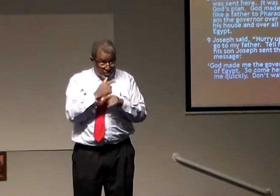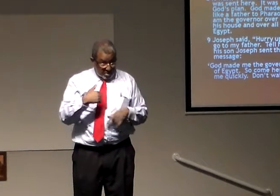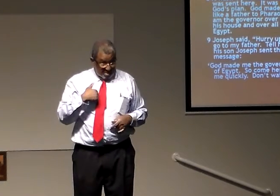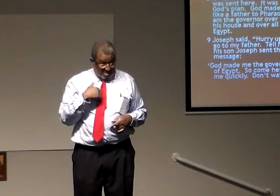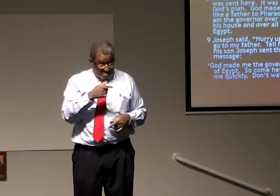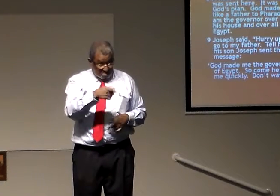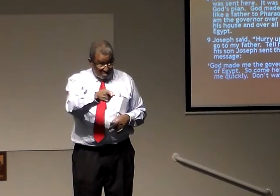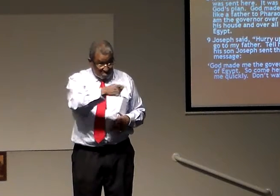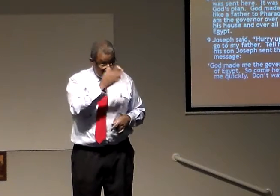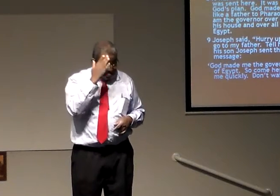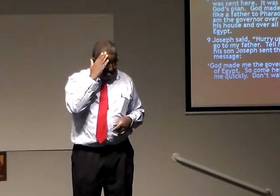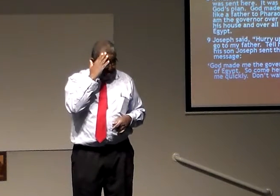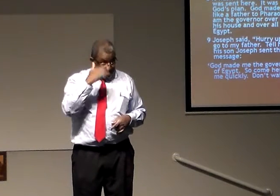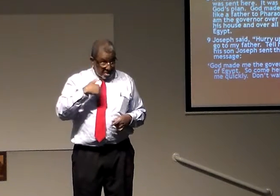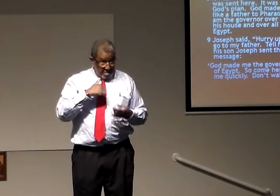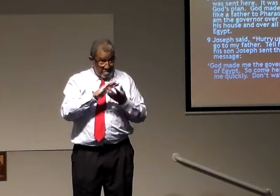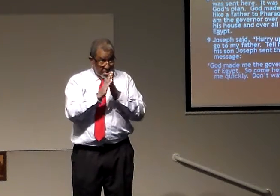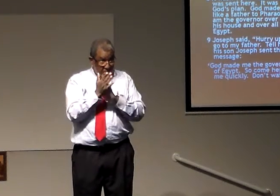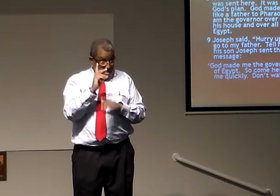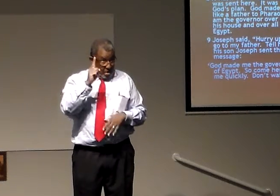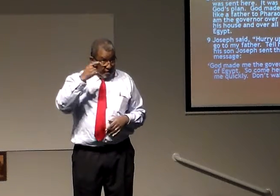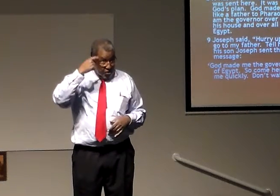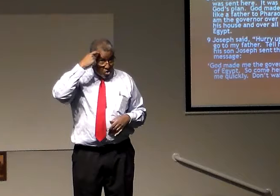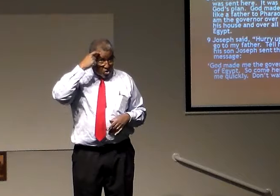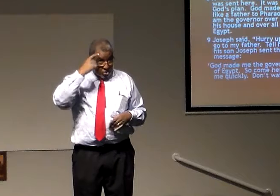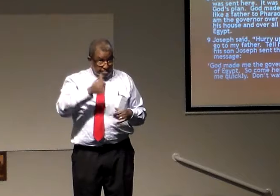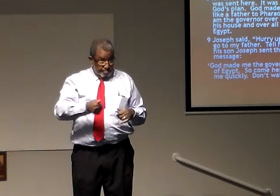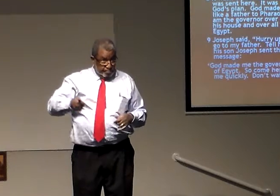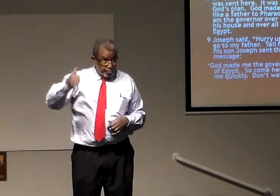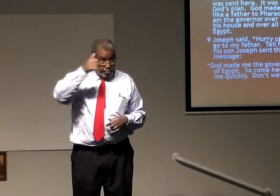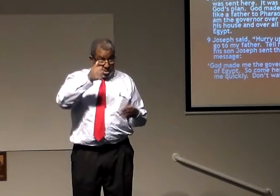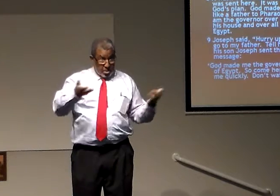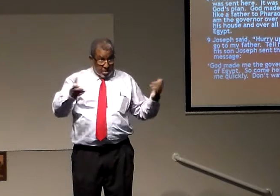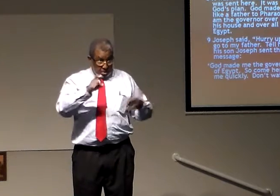Joseph said, hey, I became a governor.